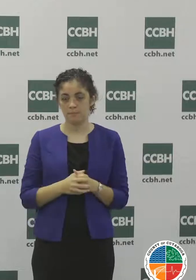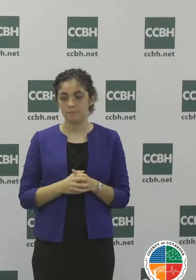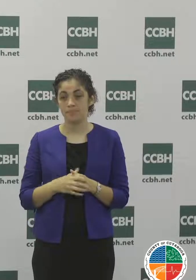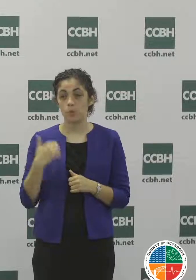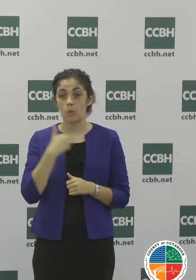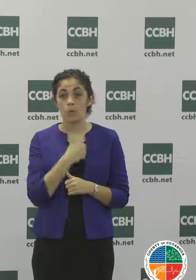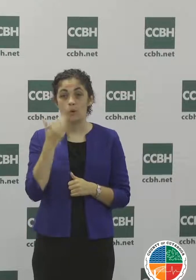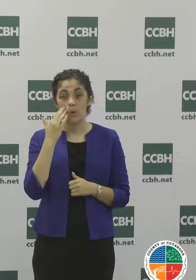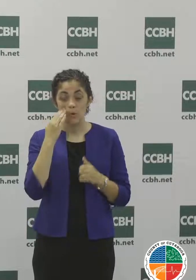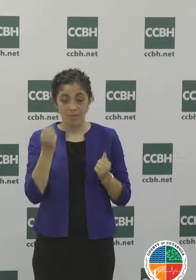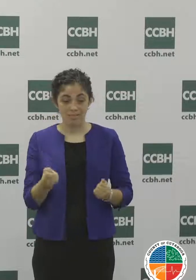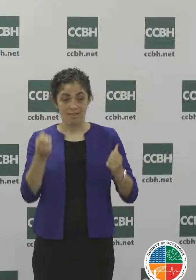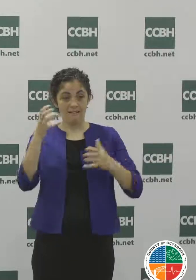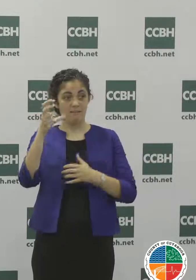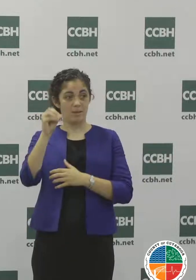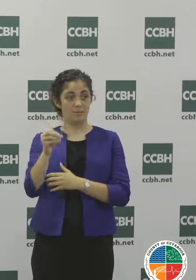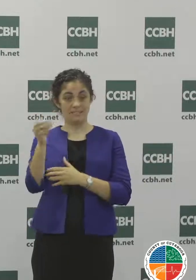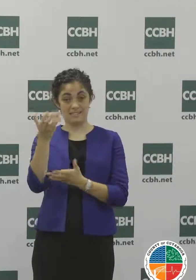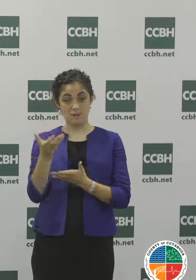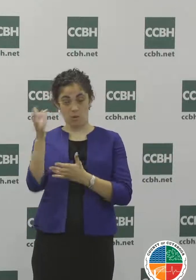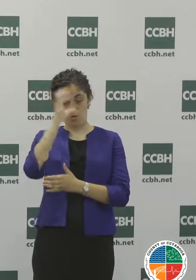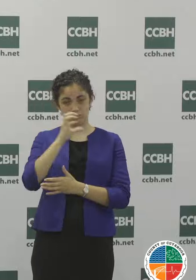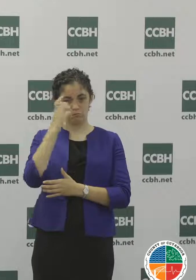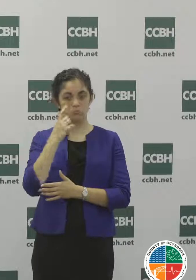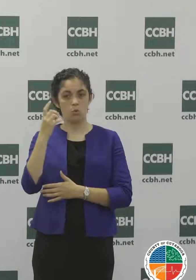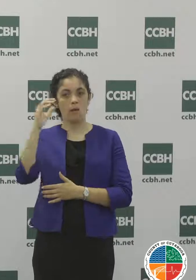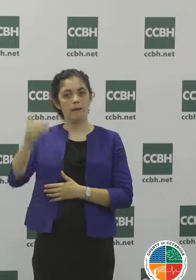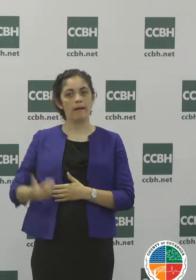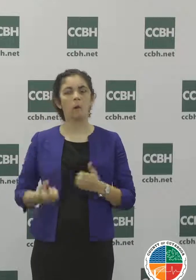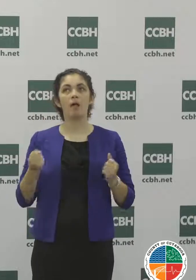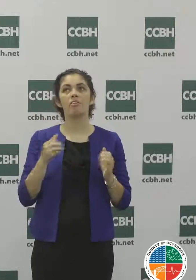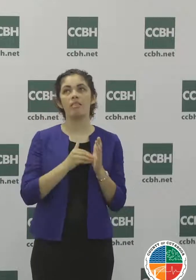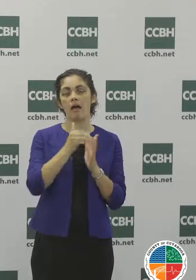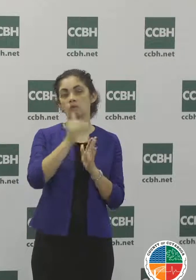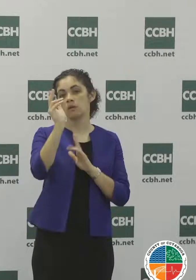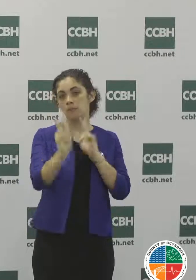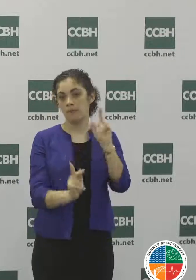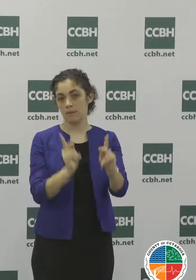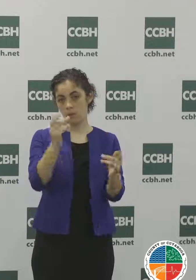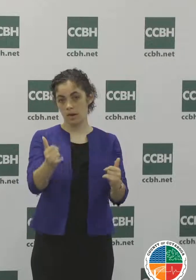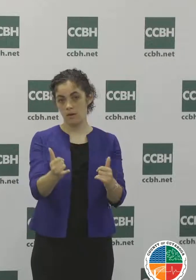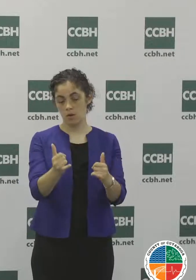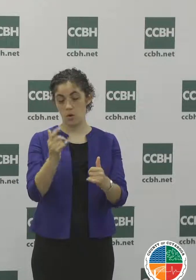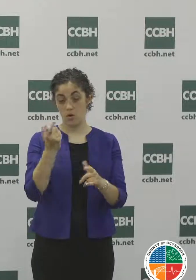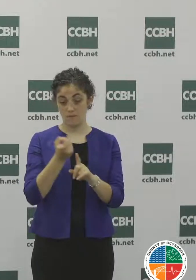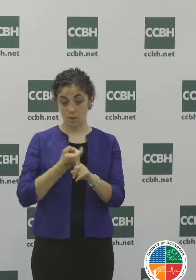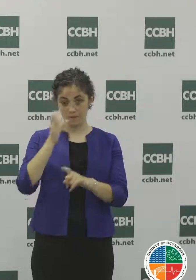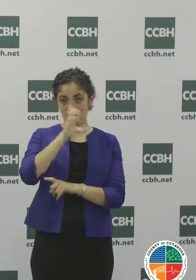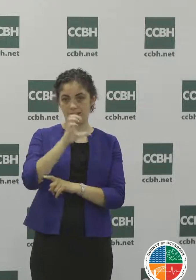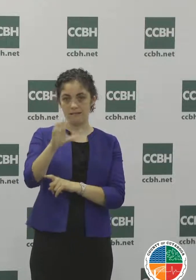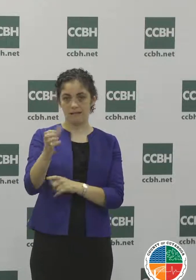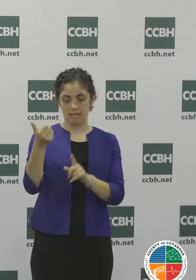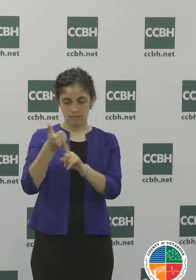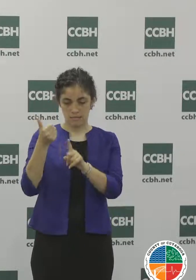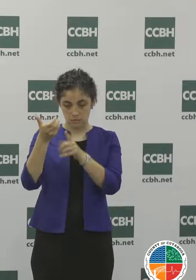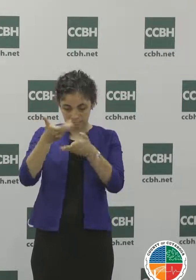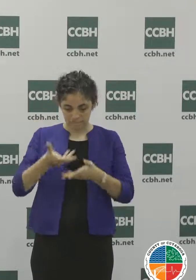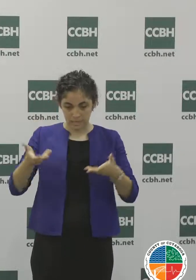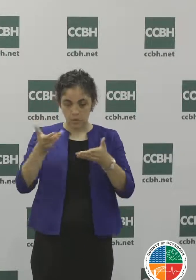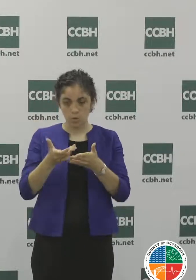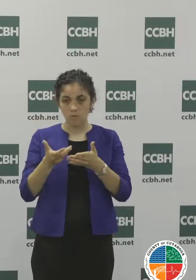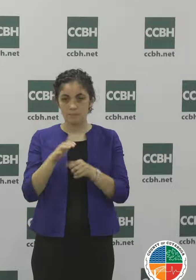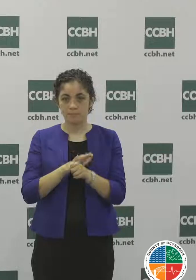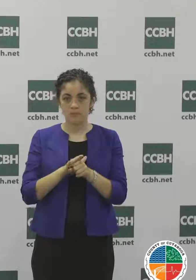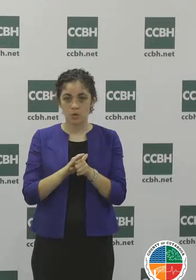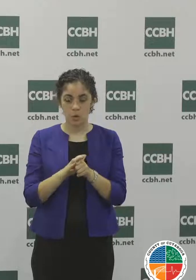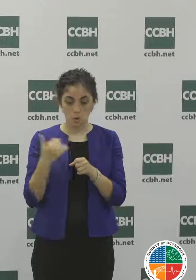know that there are lots of companies looking to hire thousands of people from Cuyahoga County. So we're